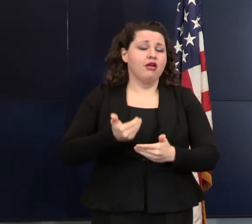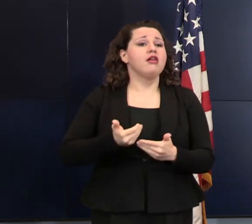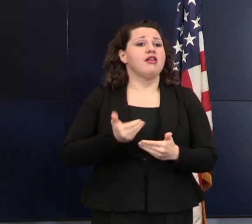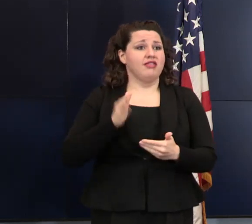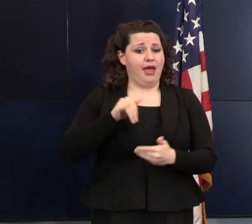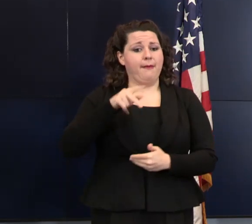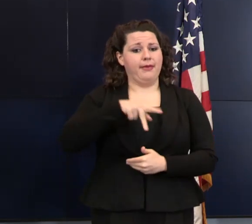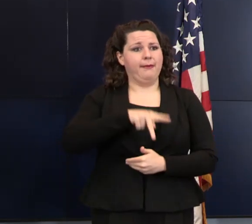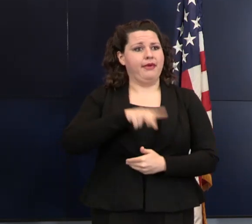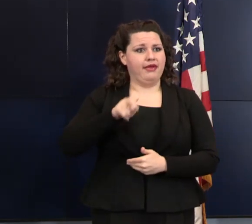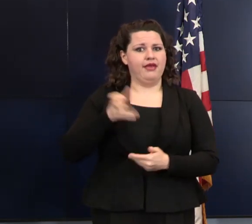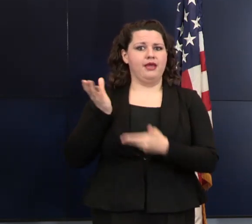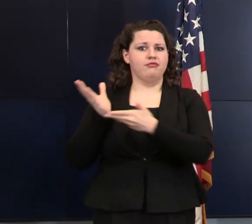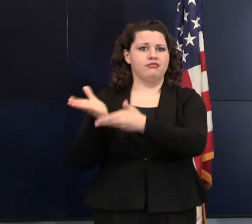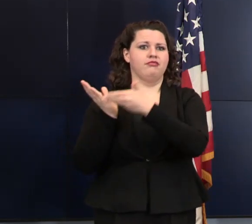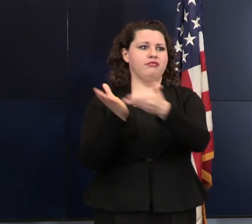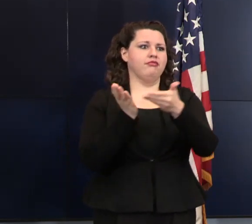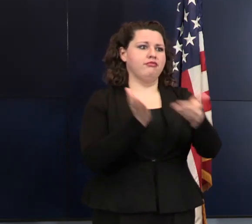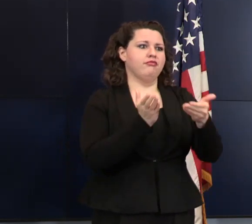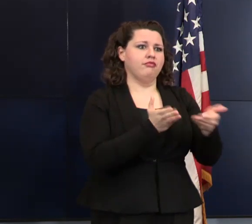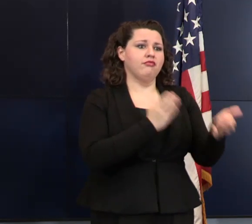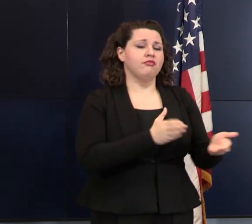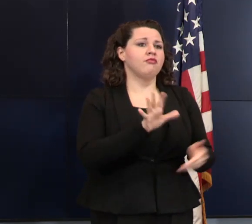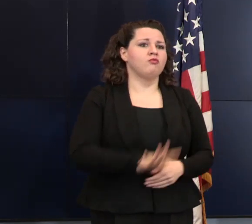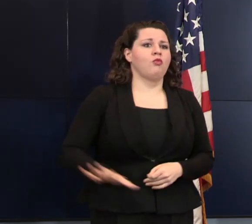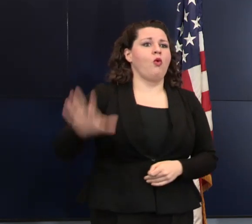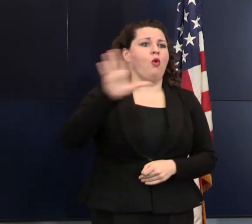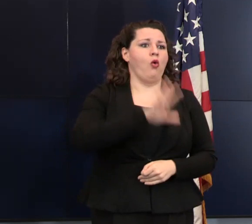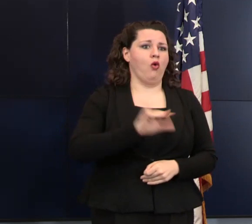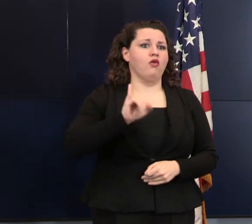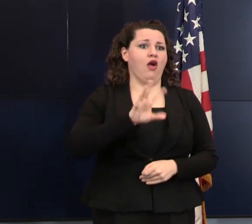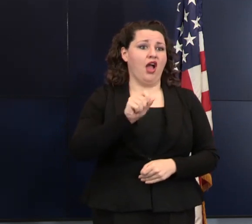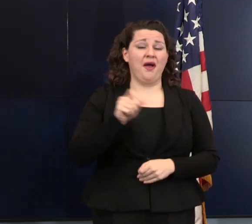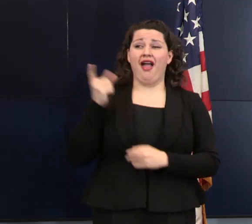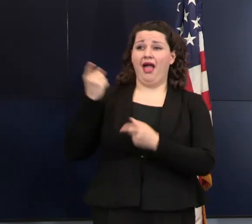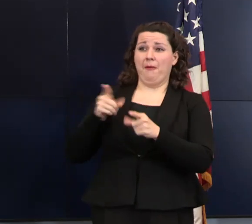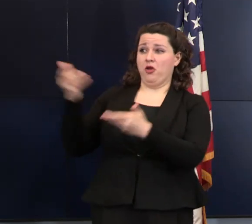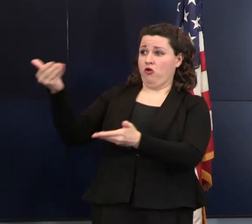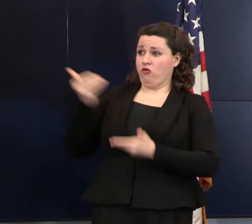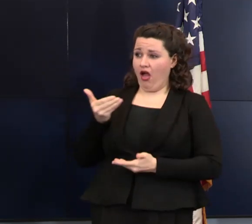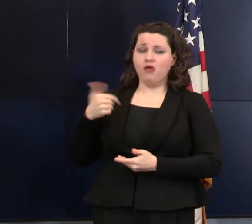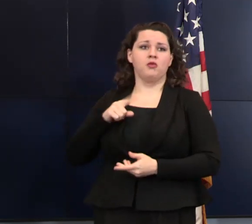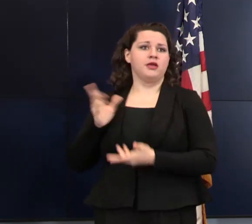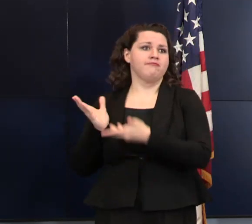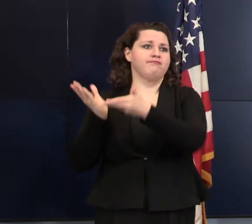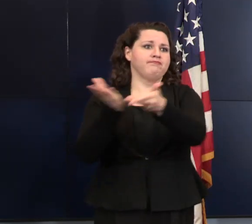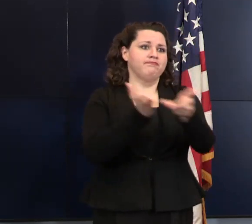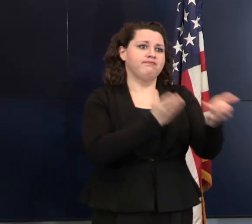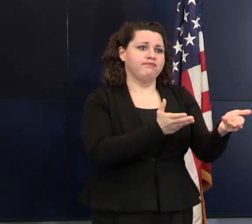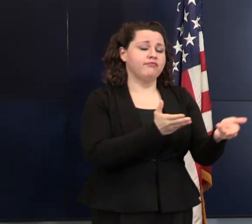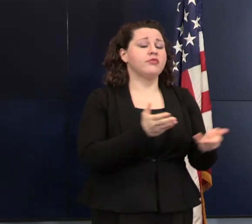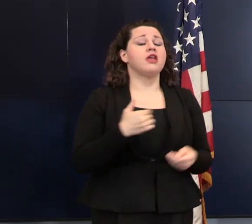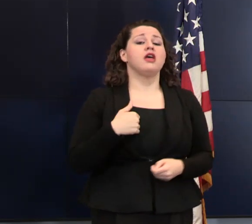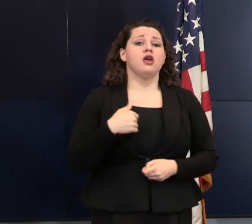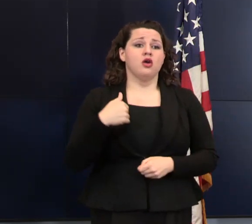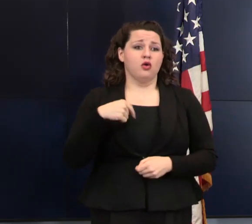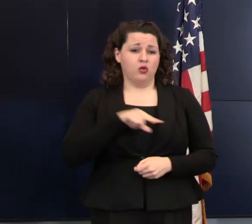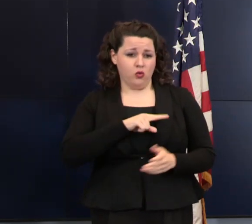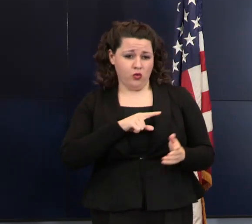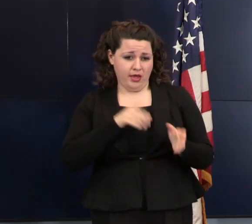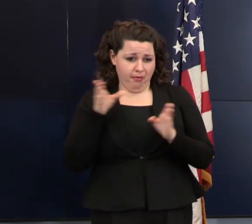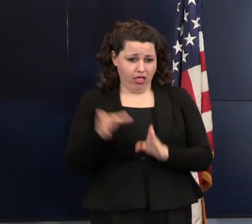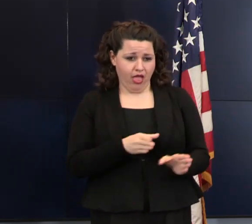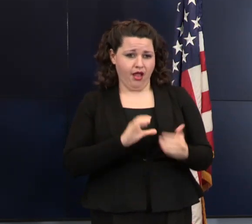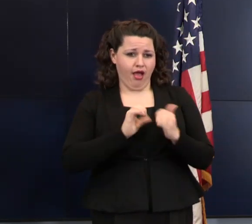flowing to points of need across the state almost as quickly as it arrives in Iowa. In addition to the robust planning and coordination cells